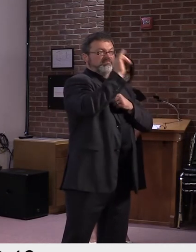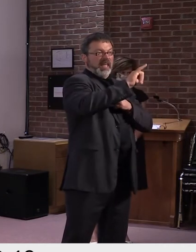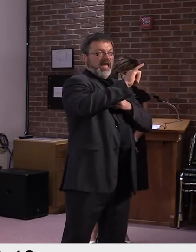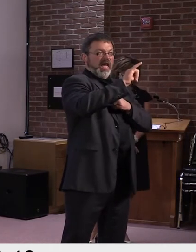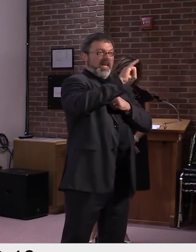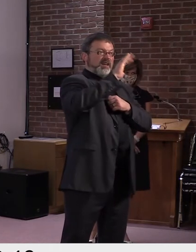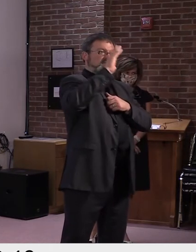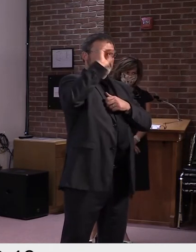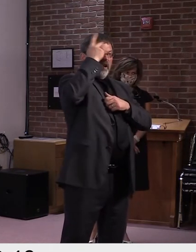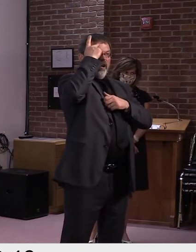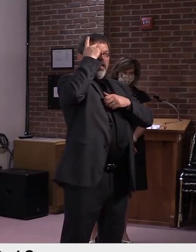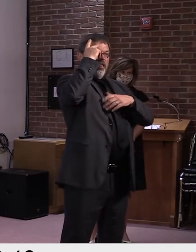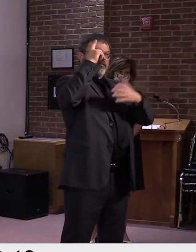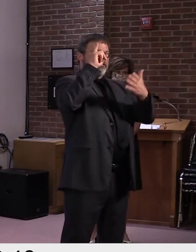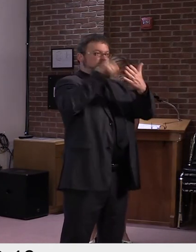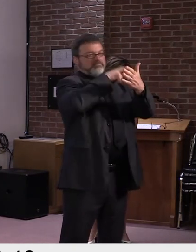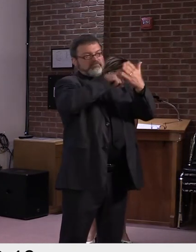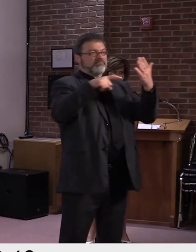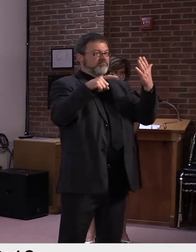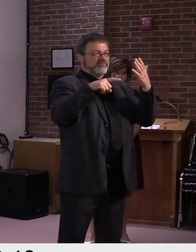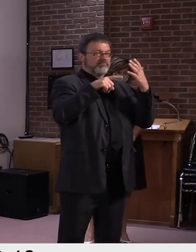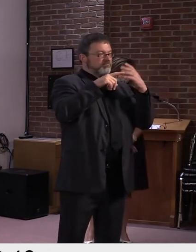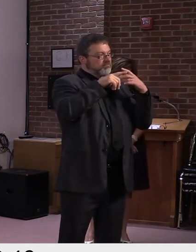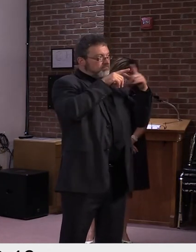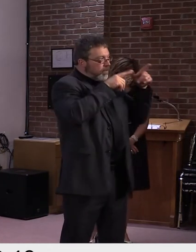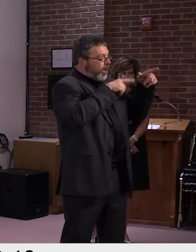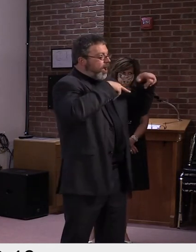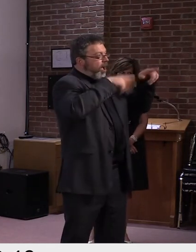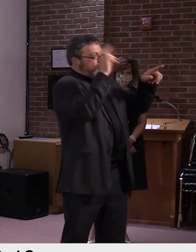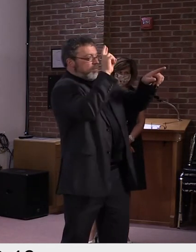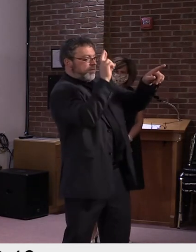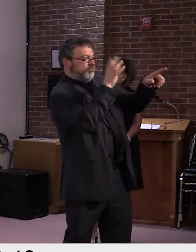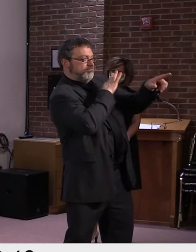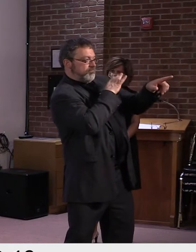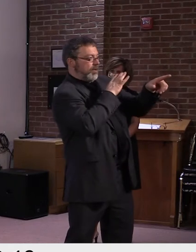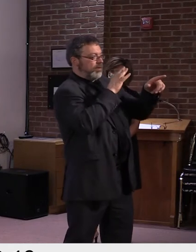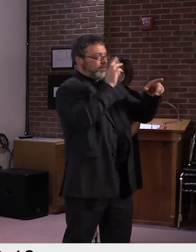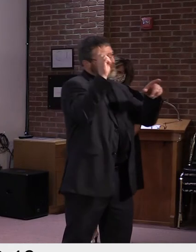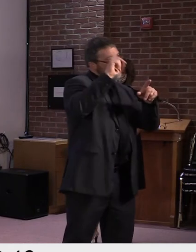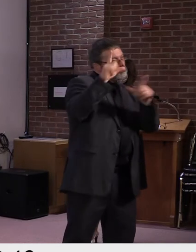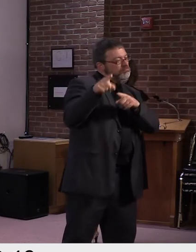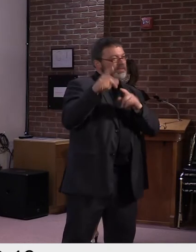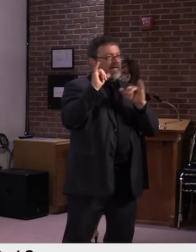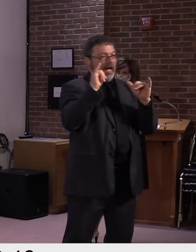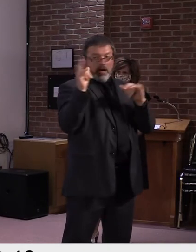allow certain types of political graffiti or politically correct graffiti?